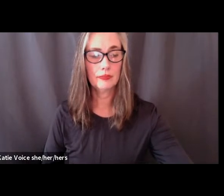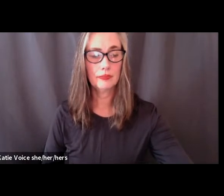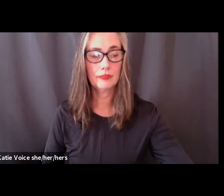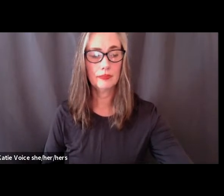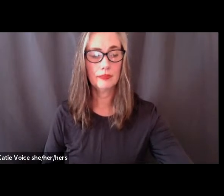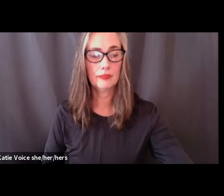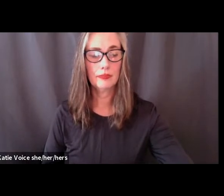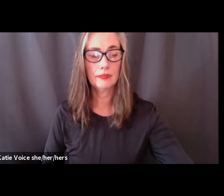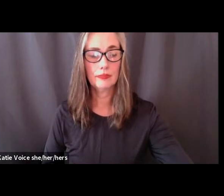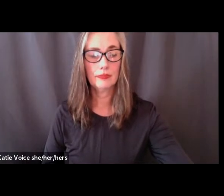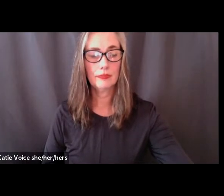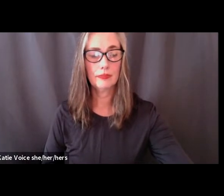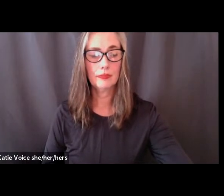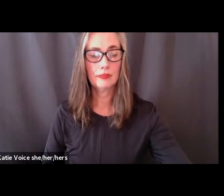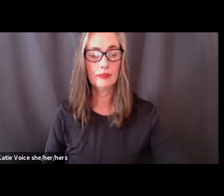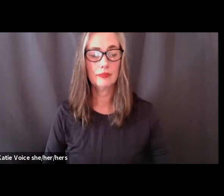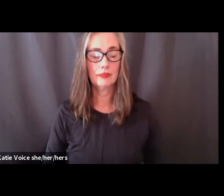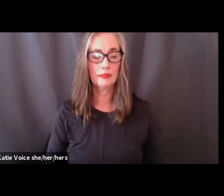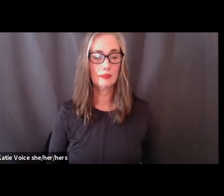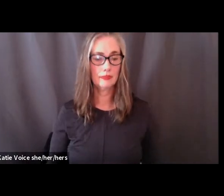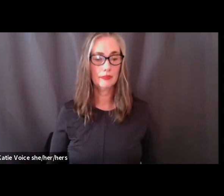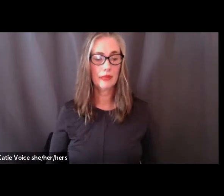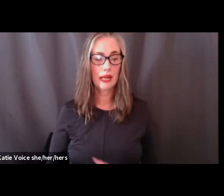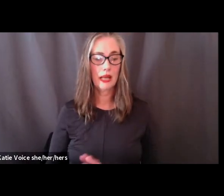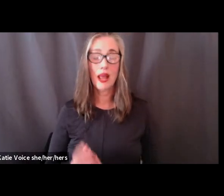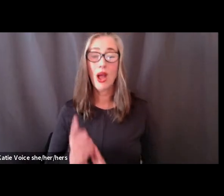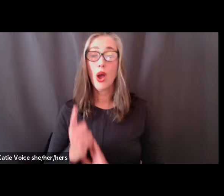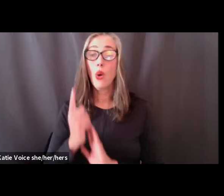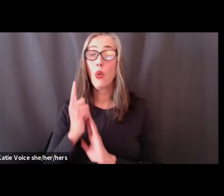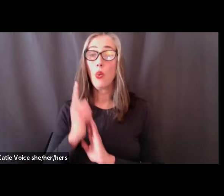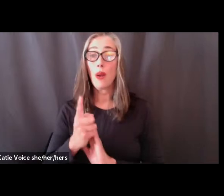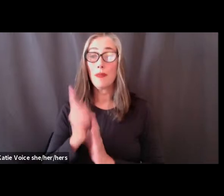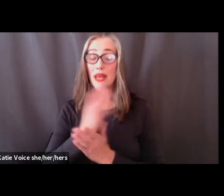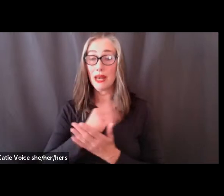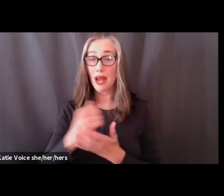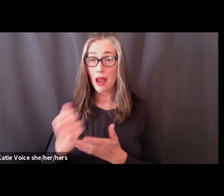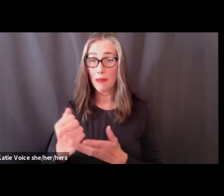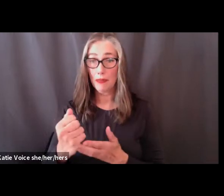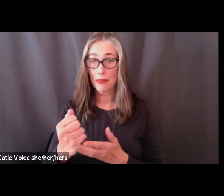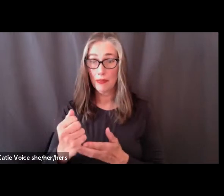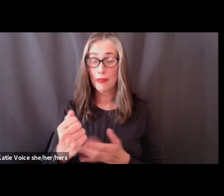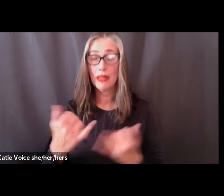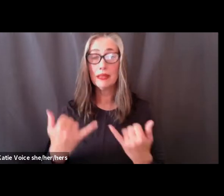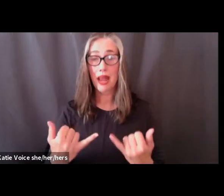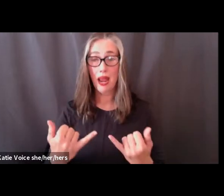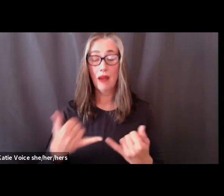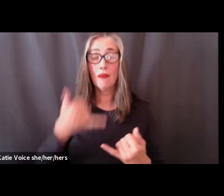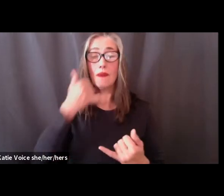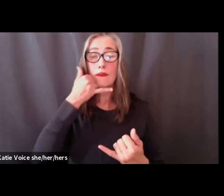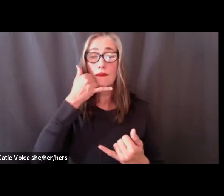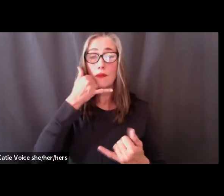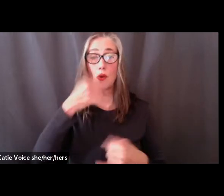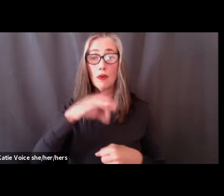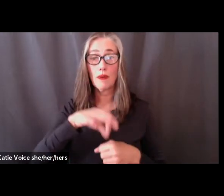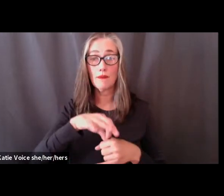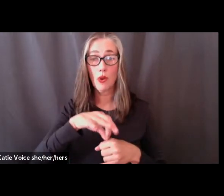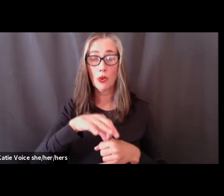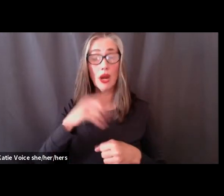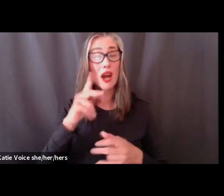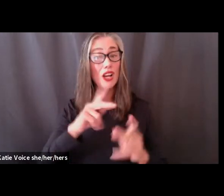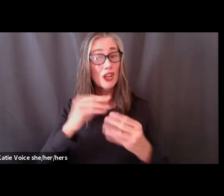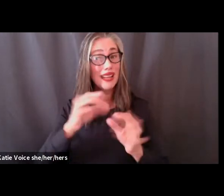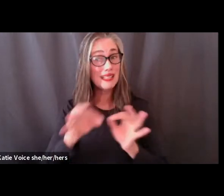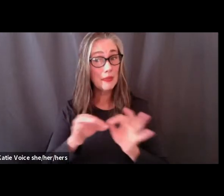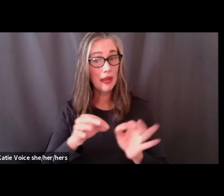The minute is up for the poll voting. Thank you, Emma. So for those of you on the phone, the motion was to